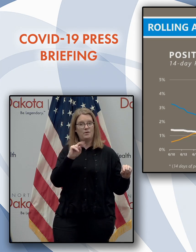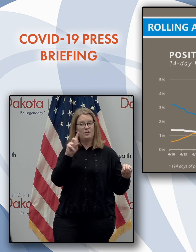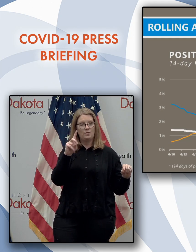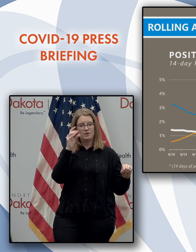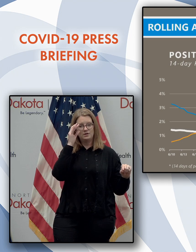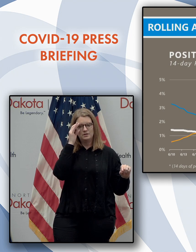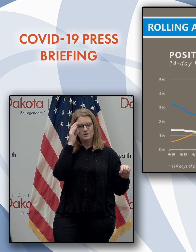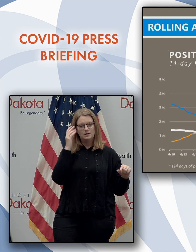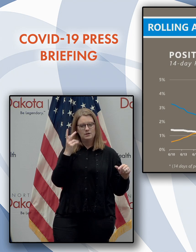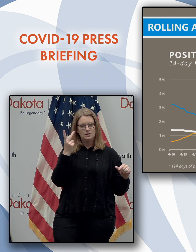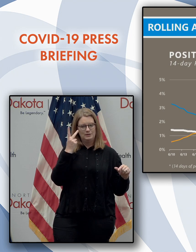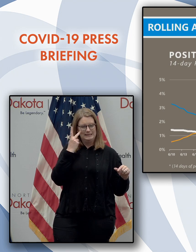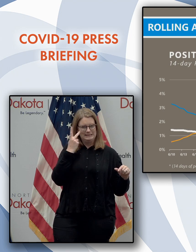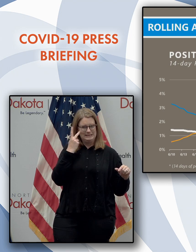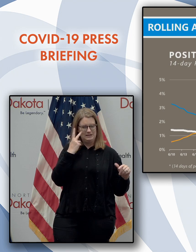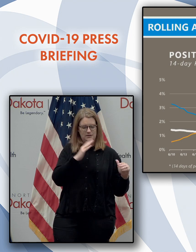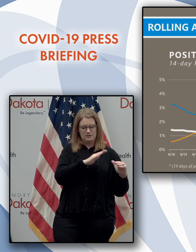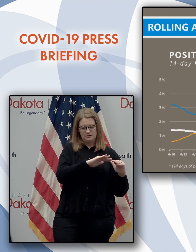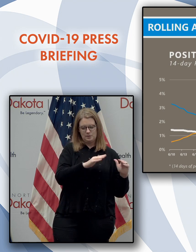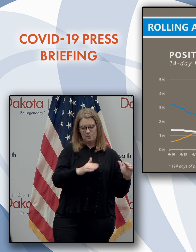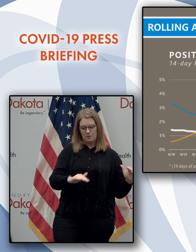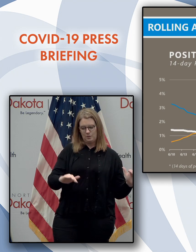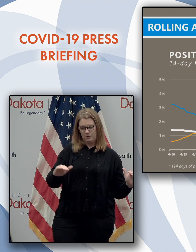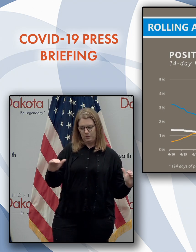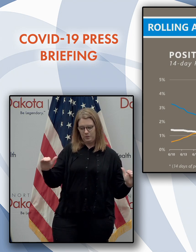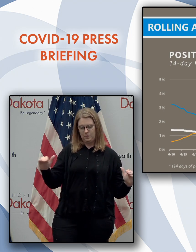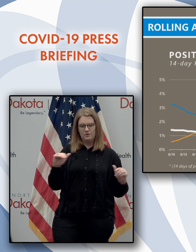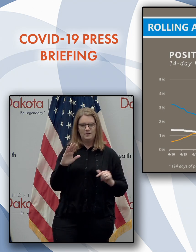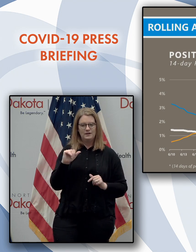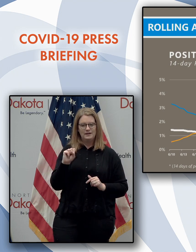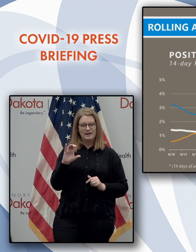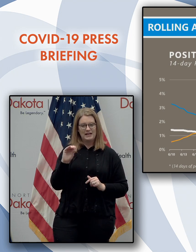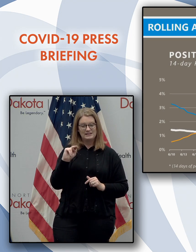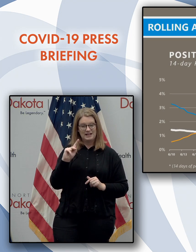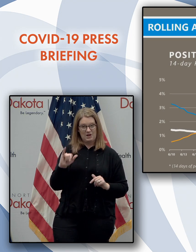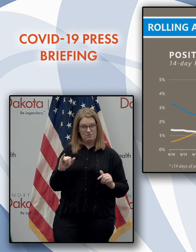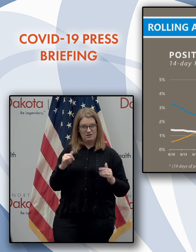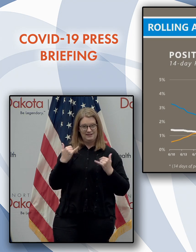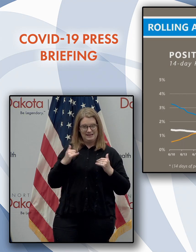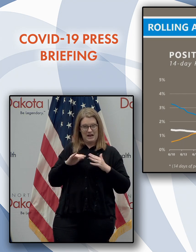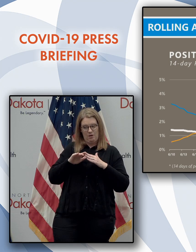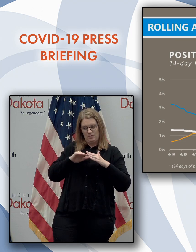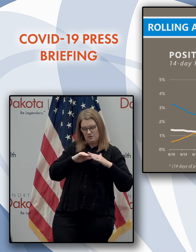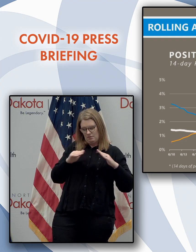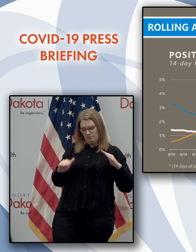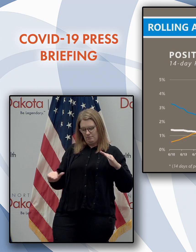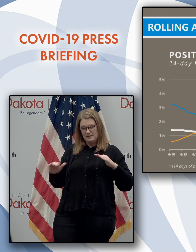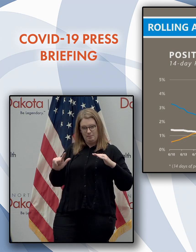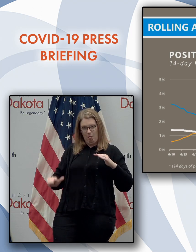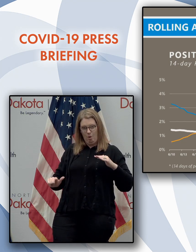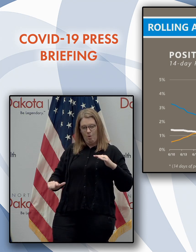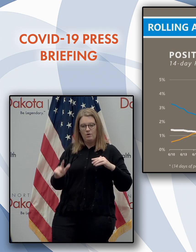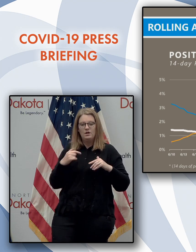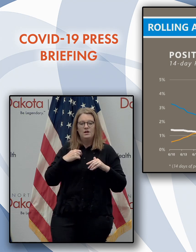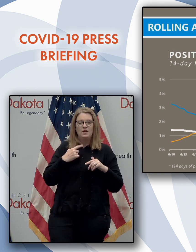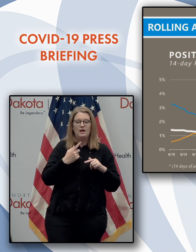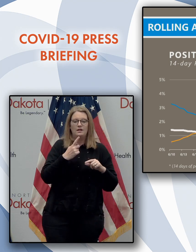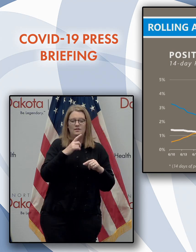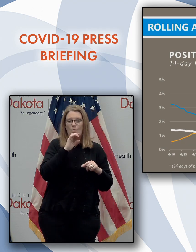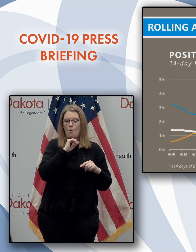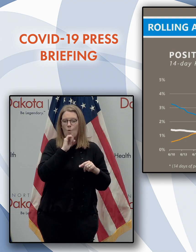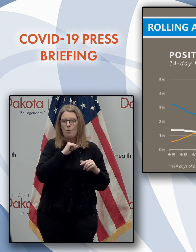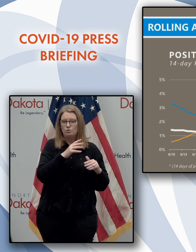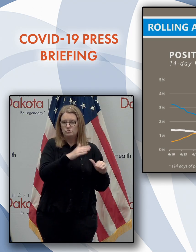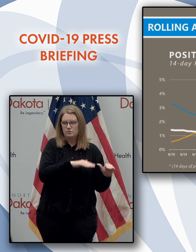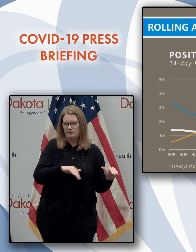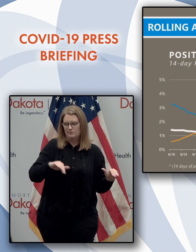line flattening out. We take a look at Cass County, that's now below the state average, and the one that's above, where we've